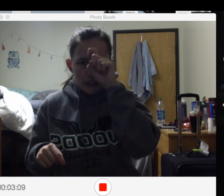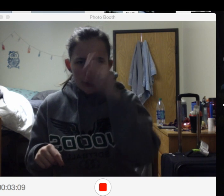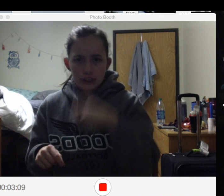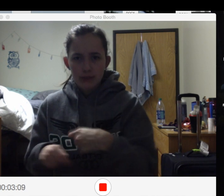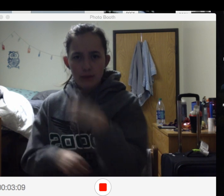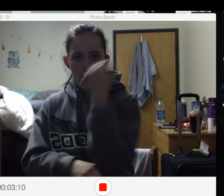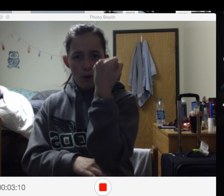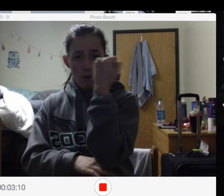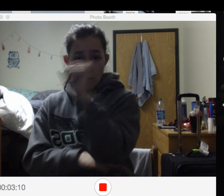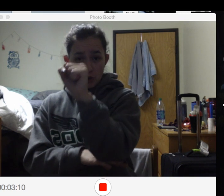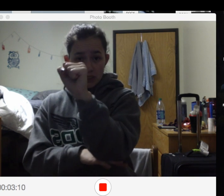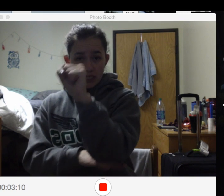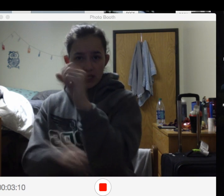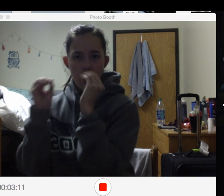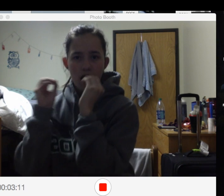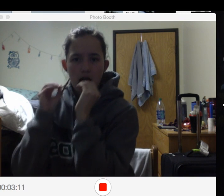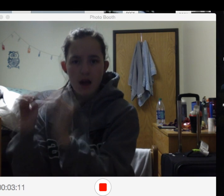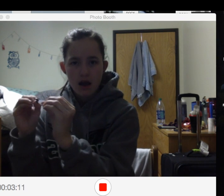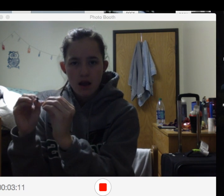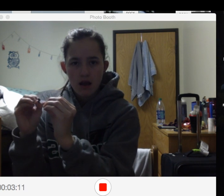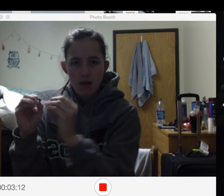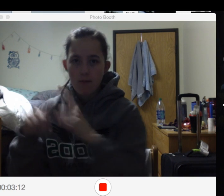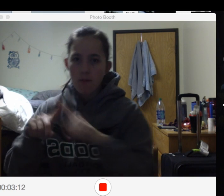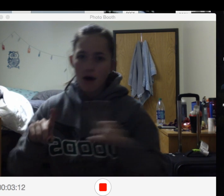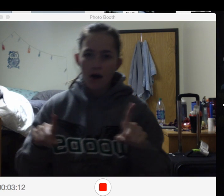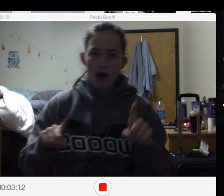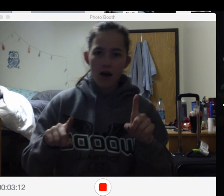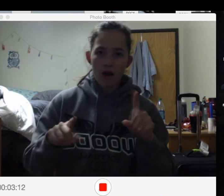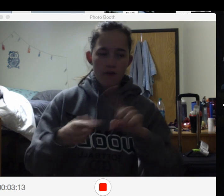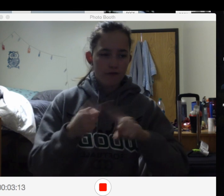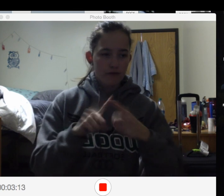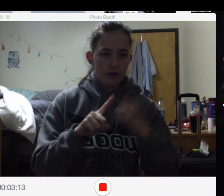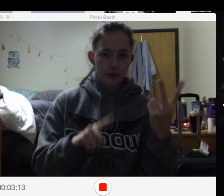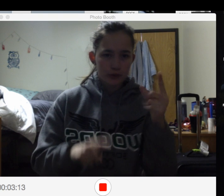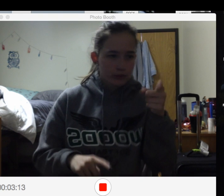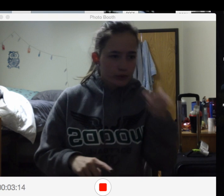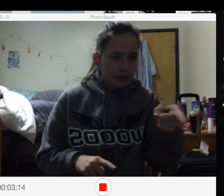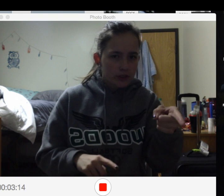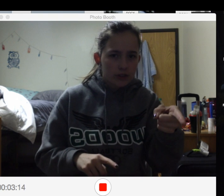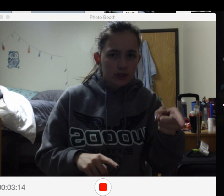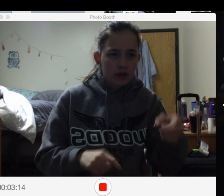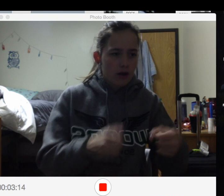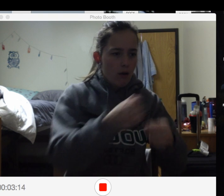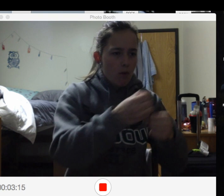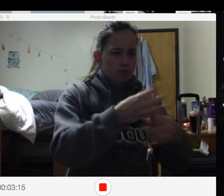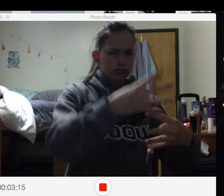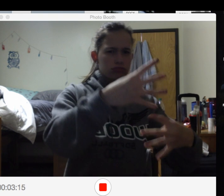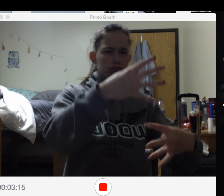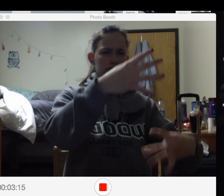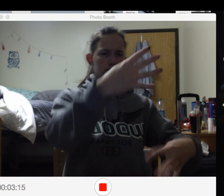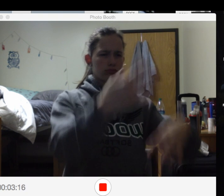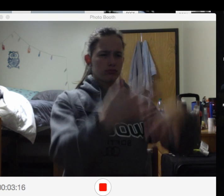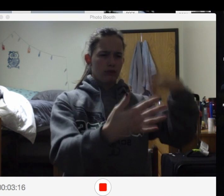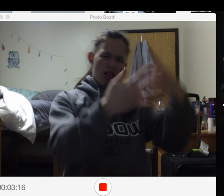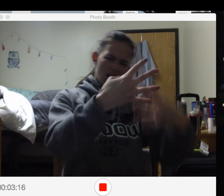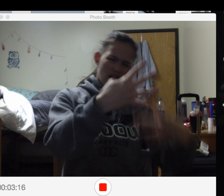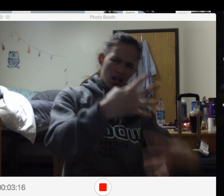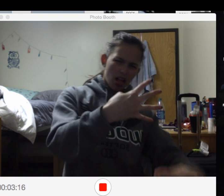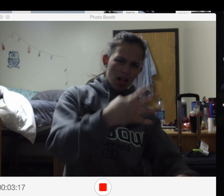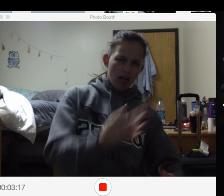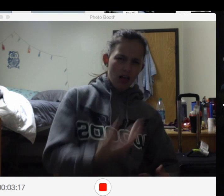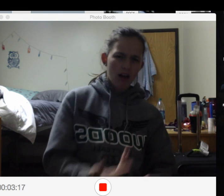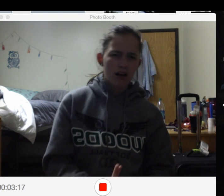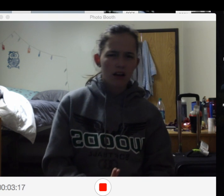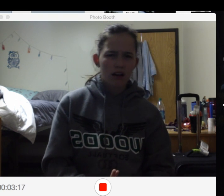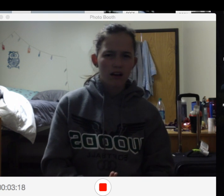Daniel didn't get anything about the protests in Egypt at all in his first page of Google results. Scott's results were full of them. And this was the big story